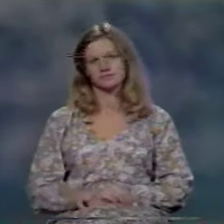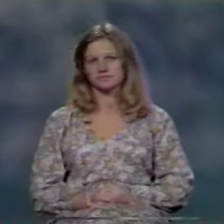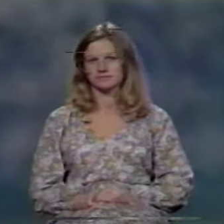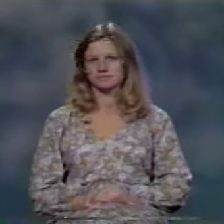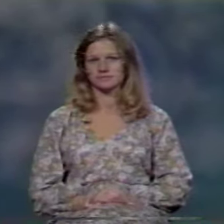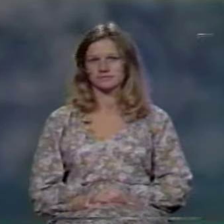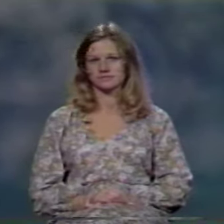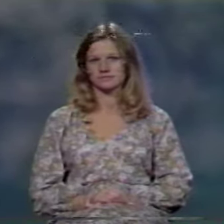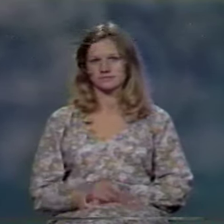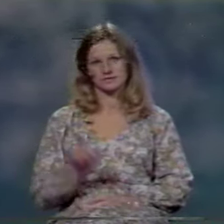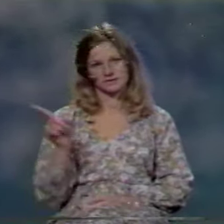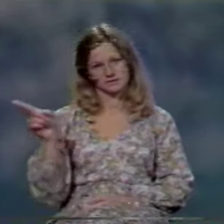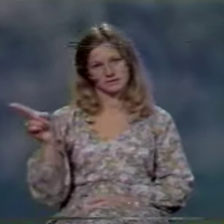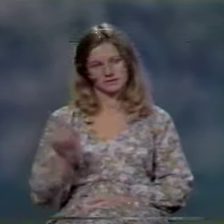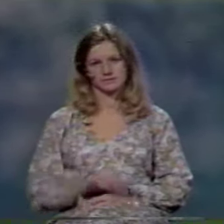He or she.